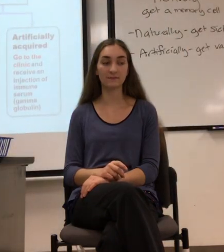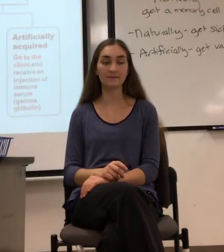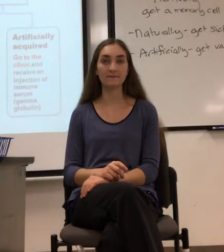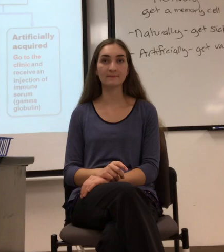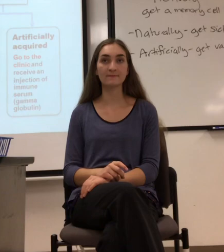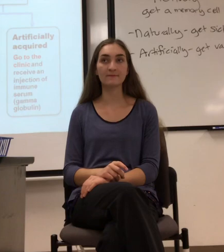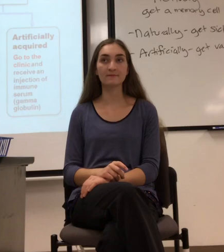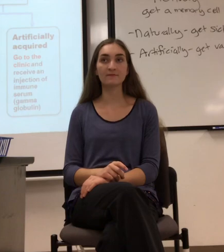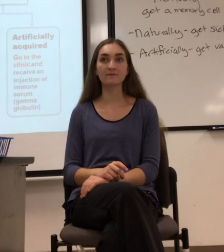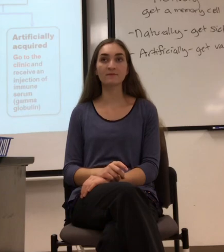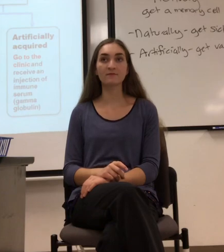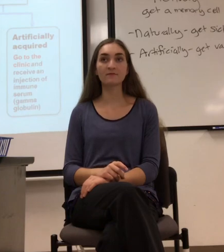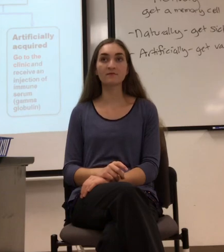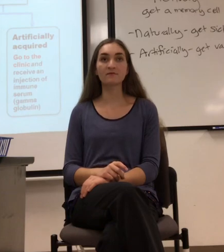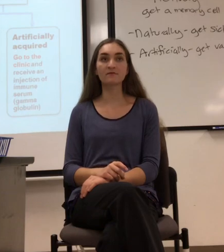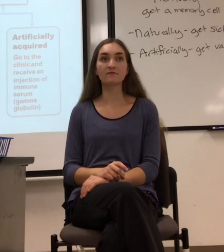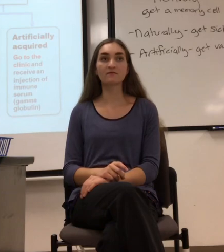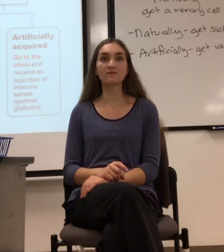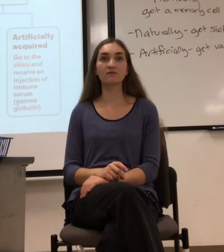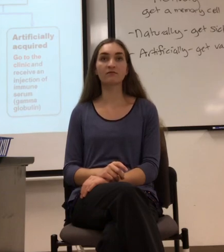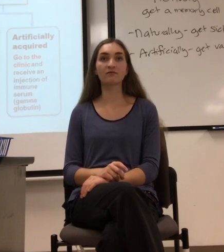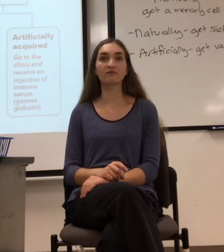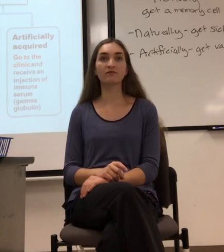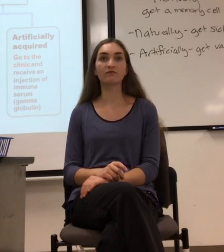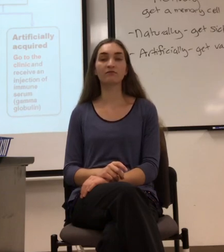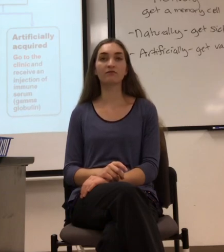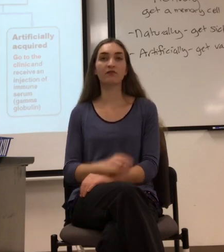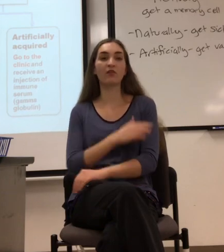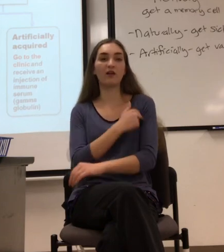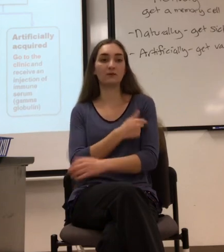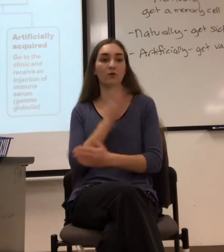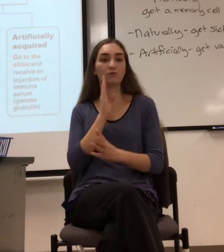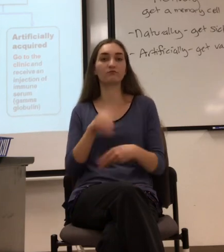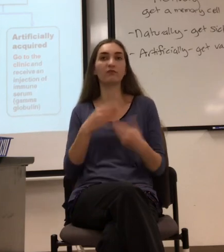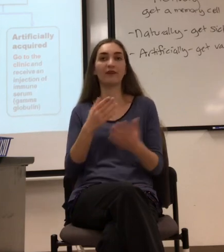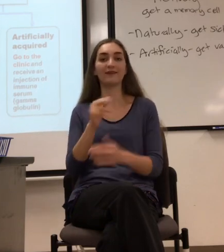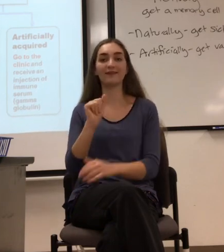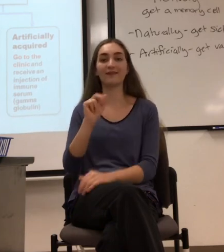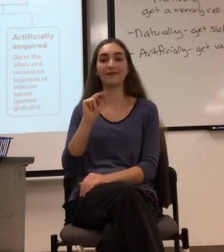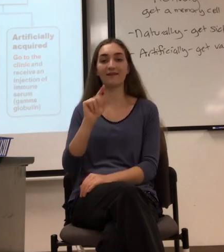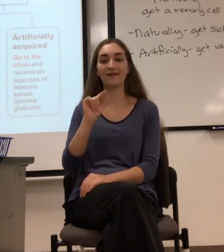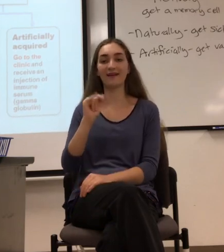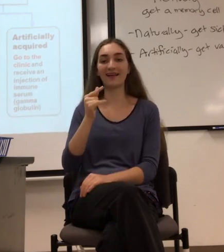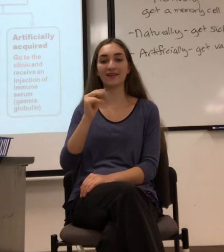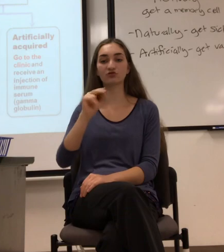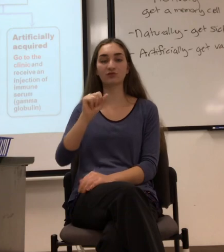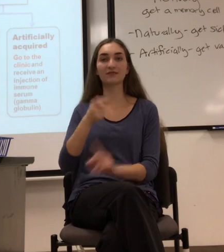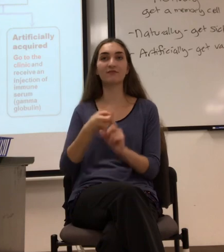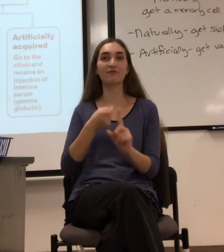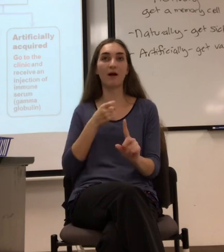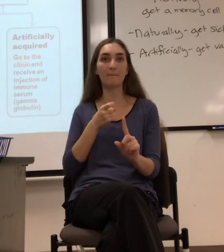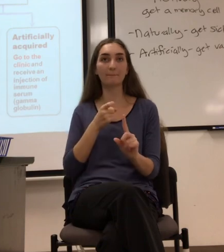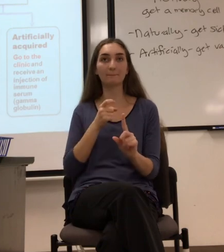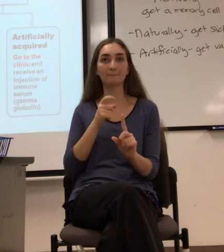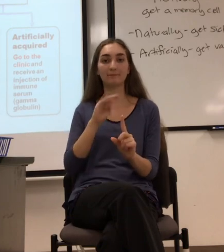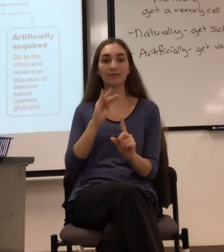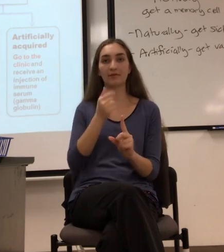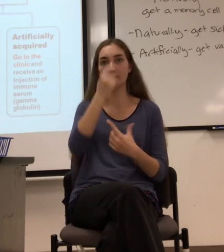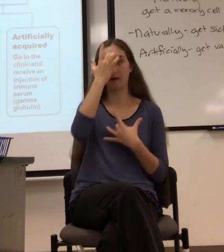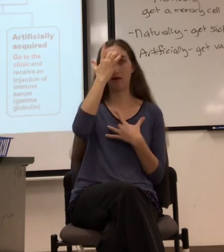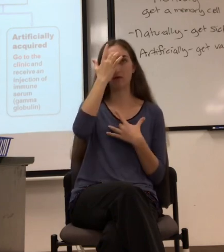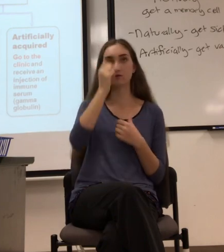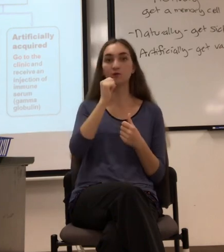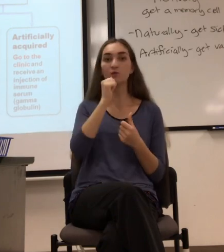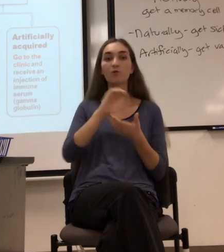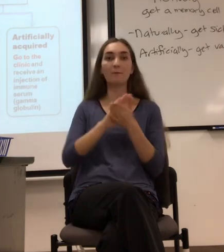They're giving you, they're giving you antigens of the bug that are inactivated so you don't get sick. You're